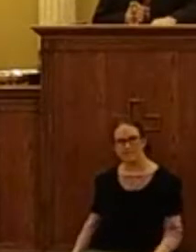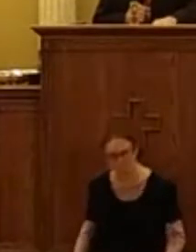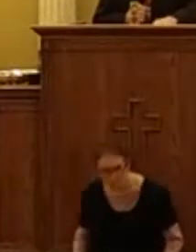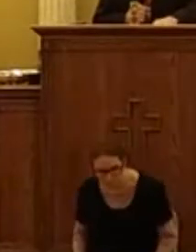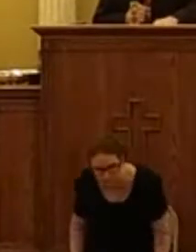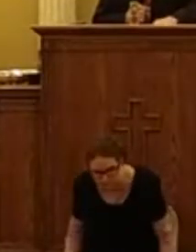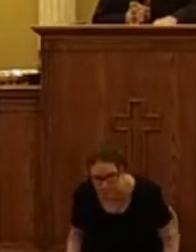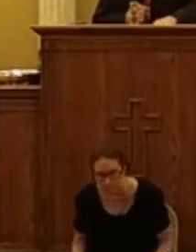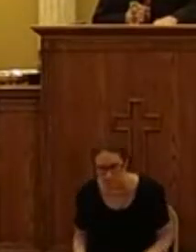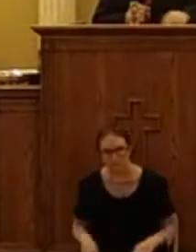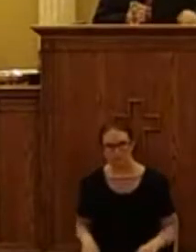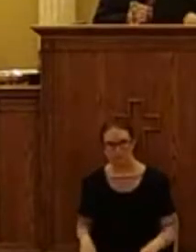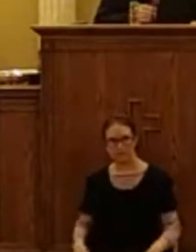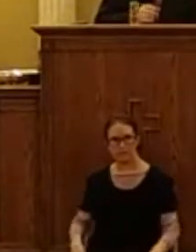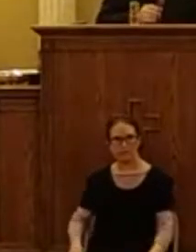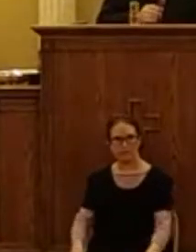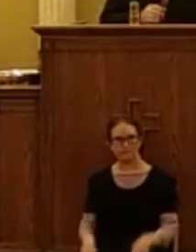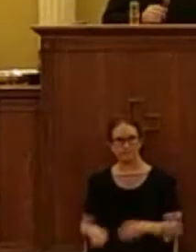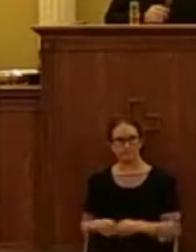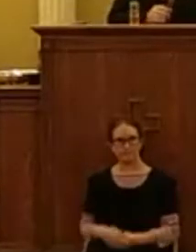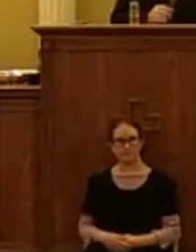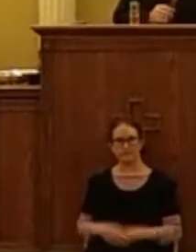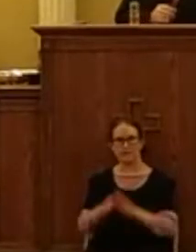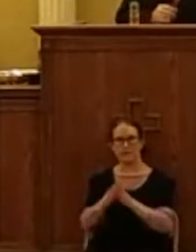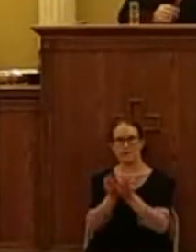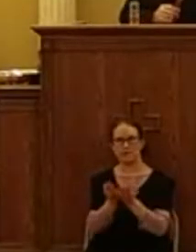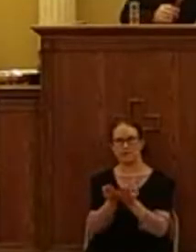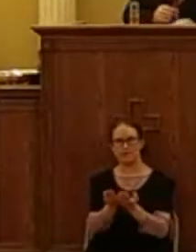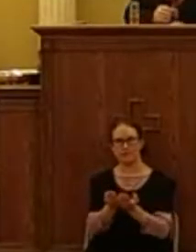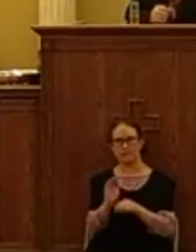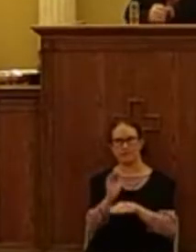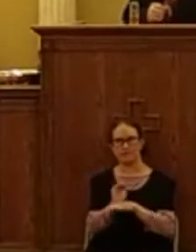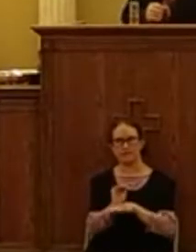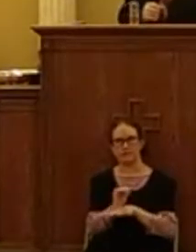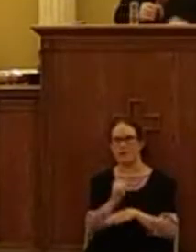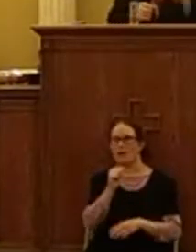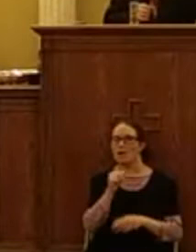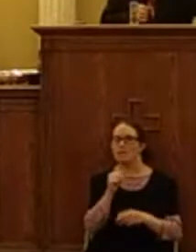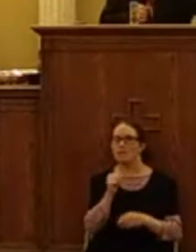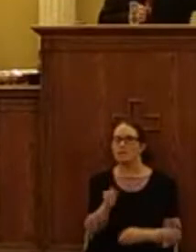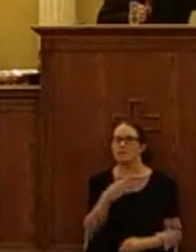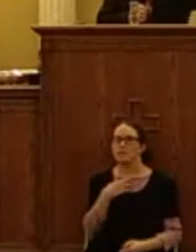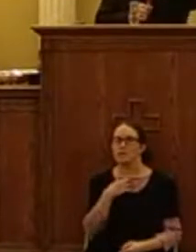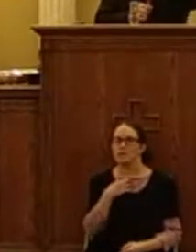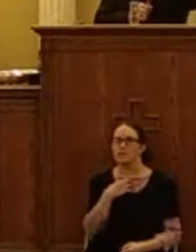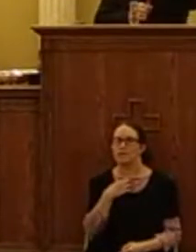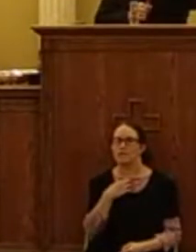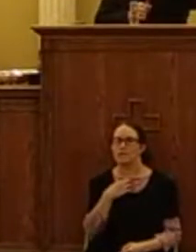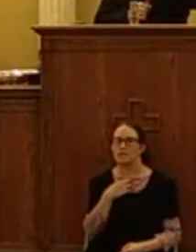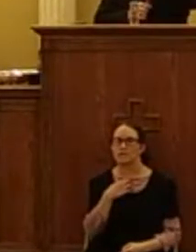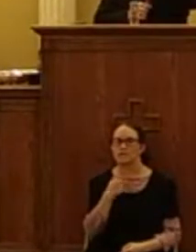God. Amen. And so in our scripture reading tonight, and I will be